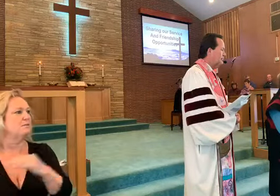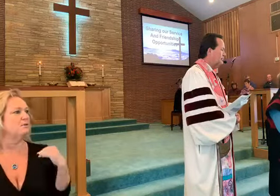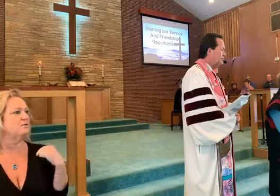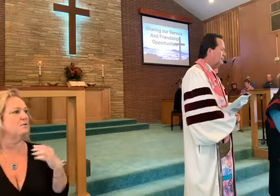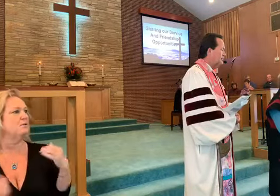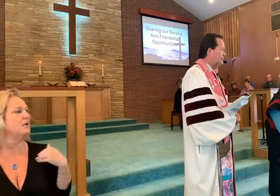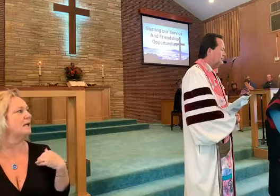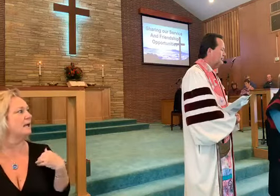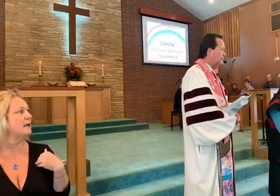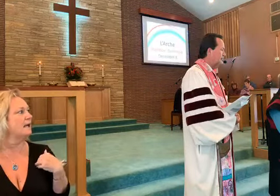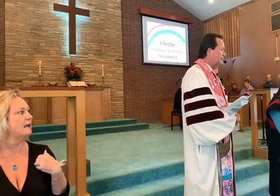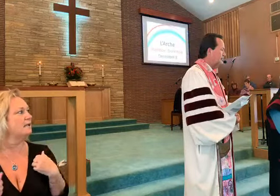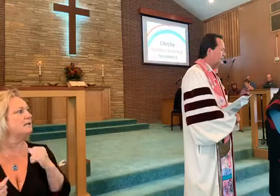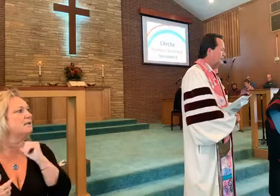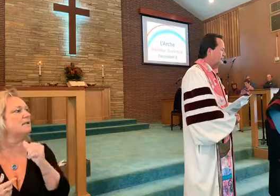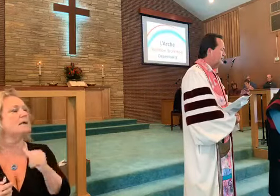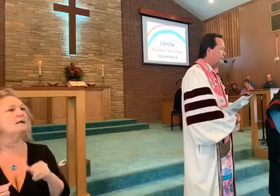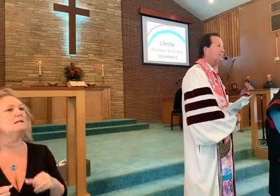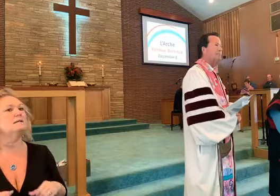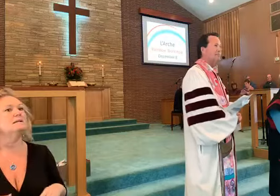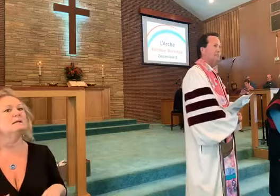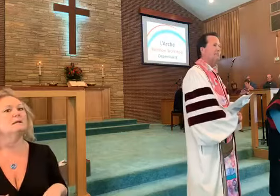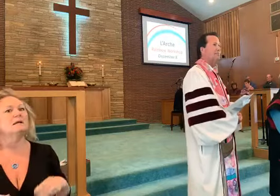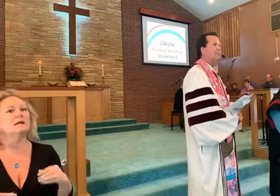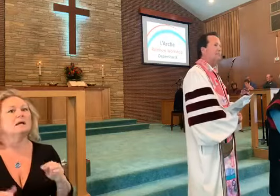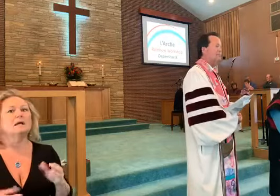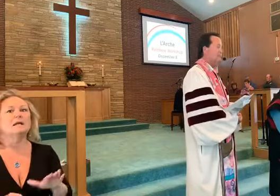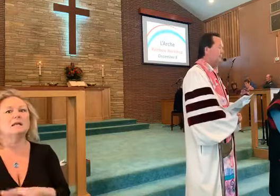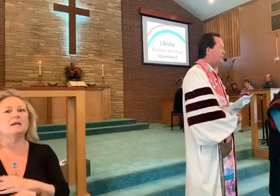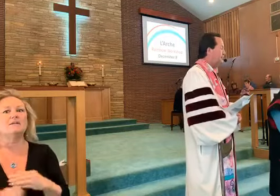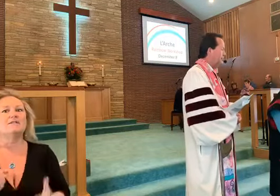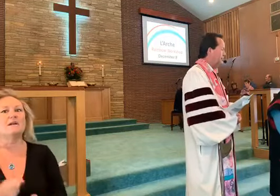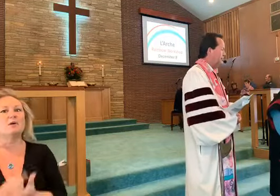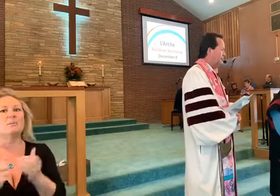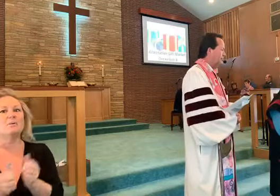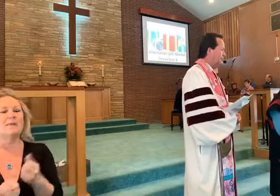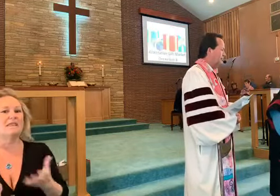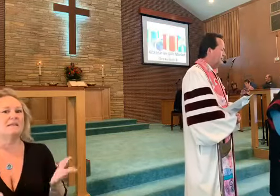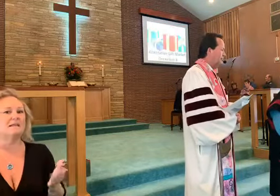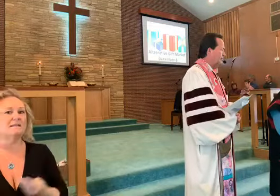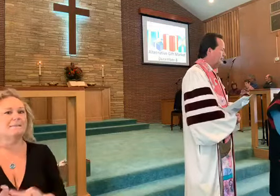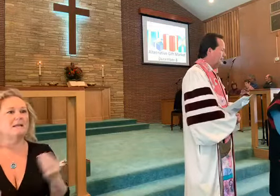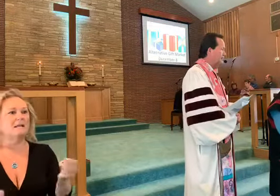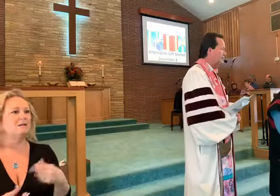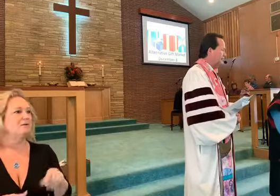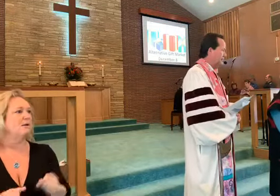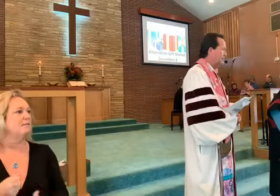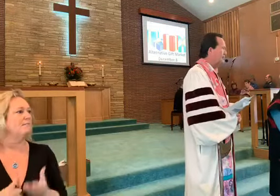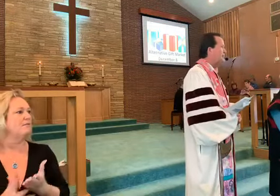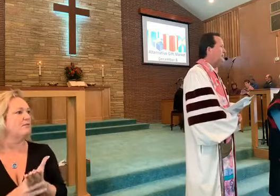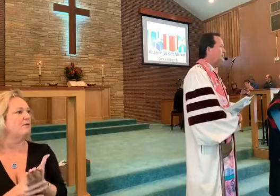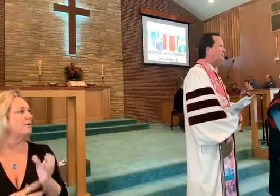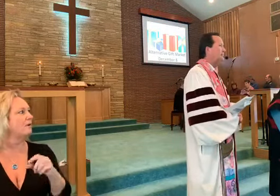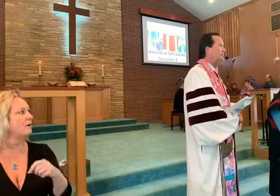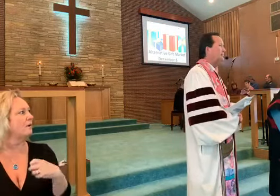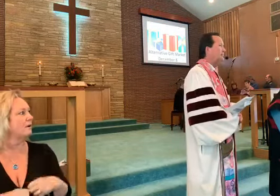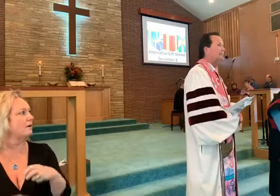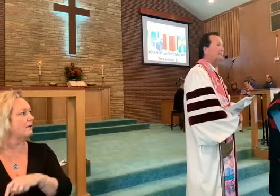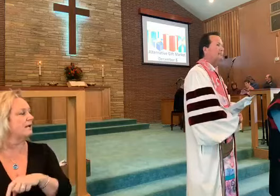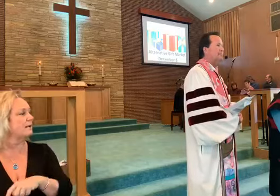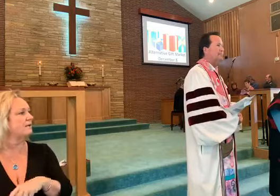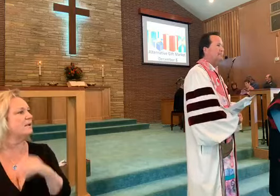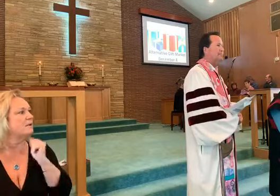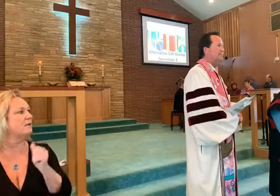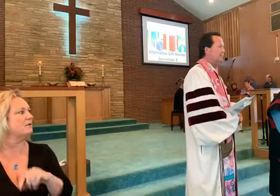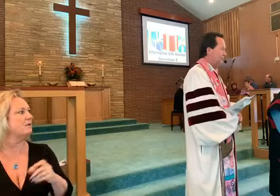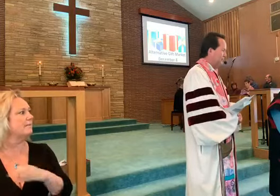had insufficient human resource help and insufficient finances to help them through a crisis. But we don't turn any